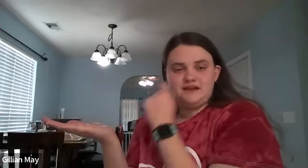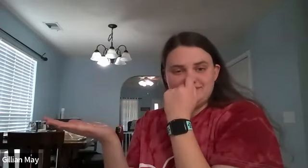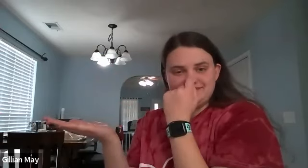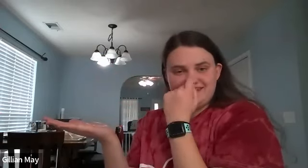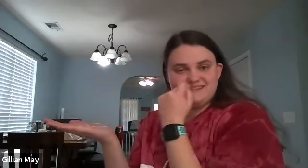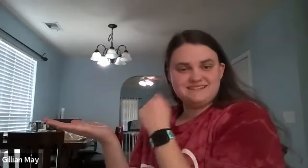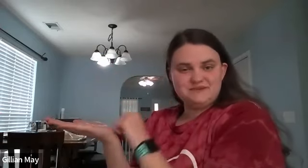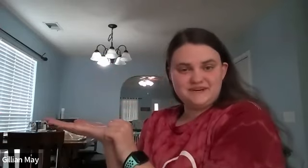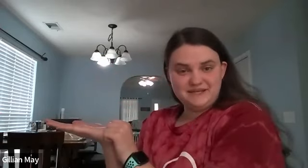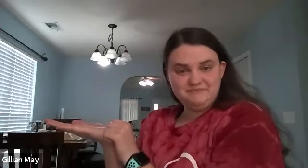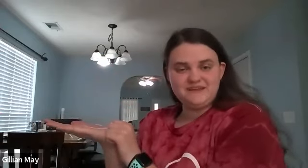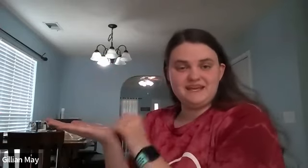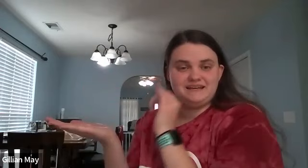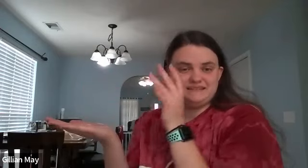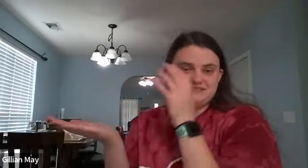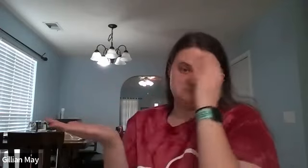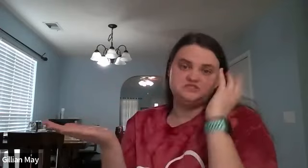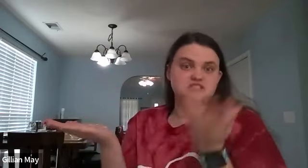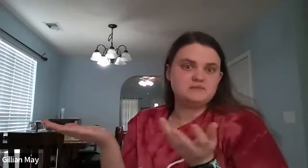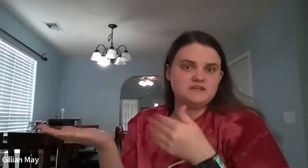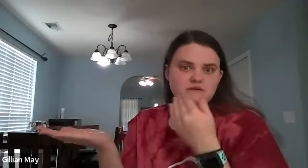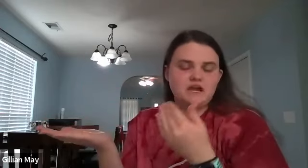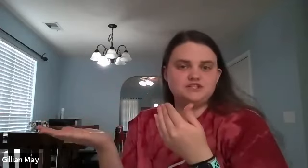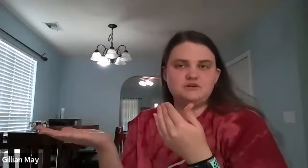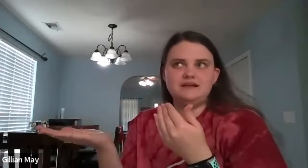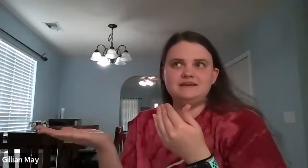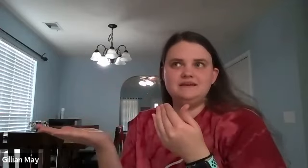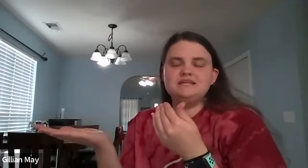Sometimes kids like to be funny, and it's just something to kind of show like it's a very